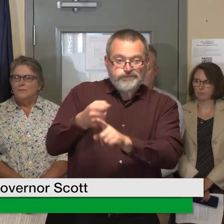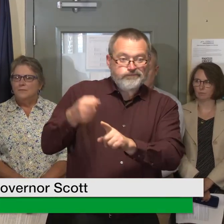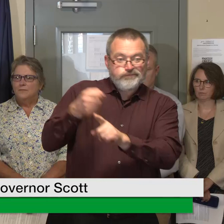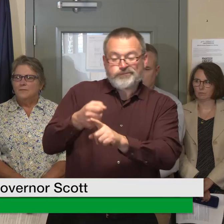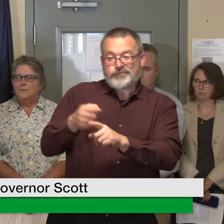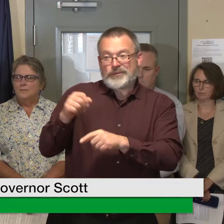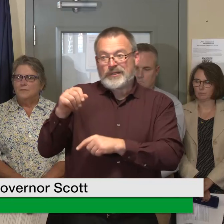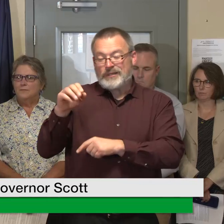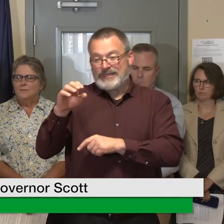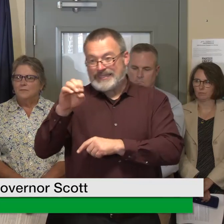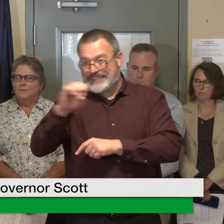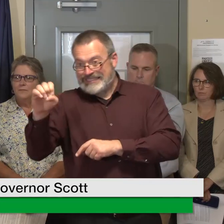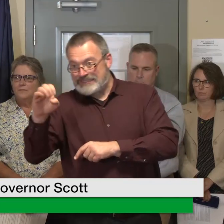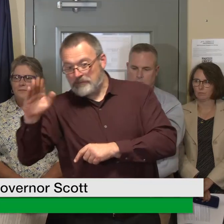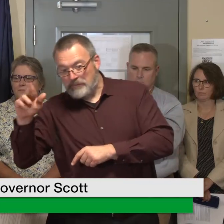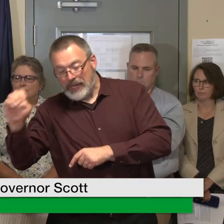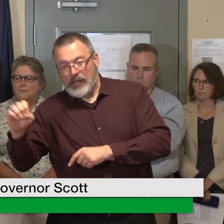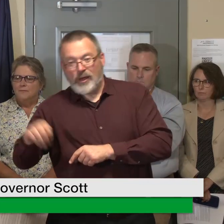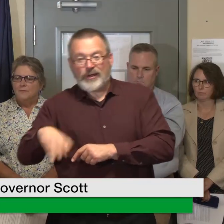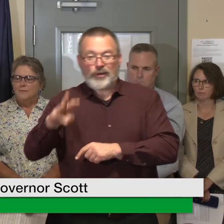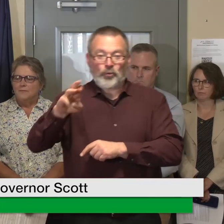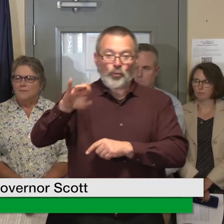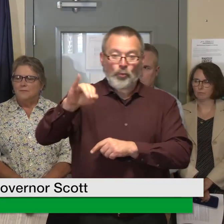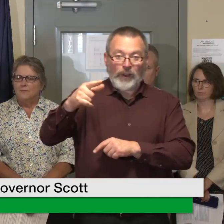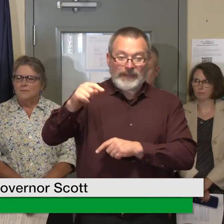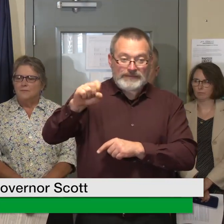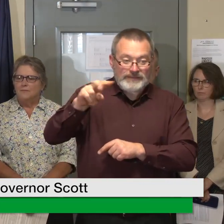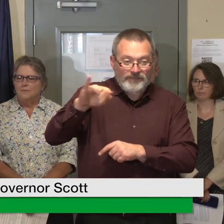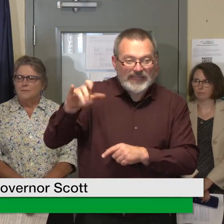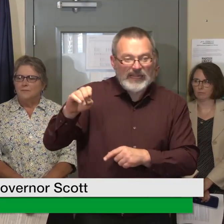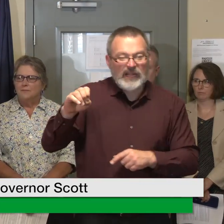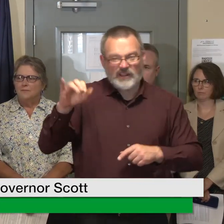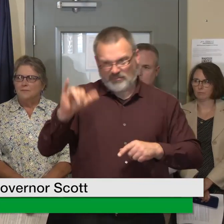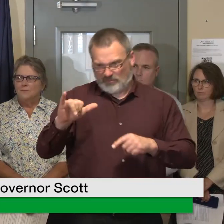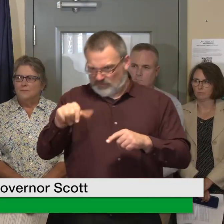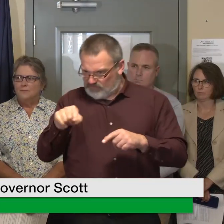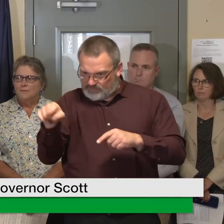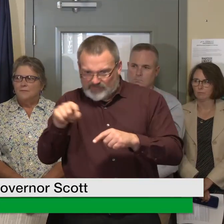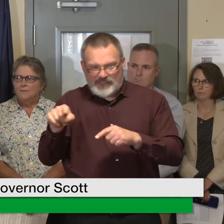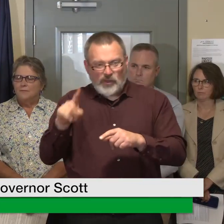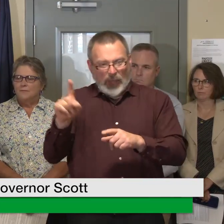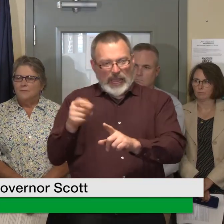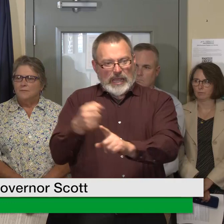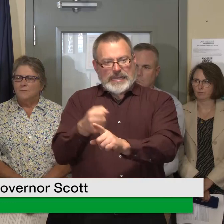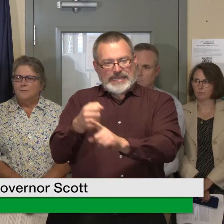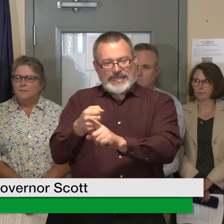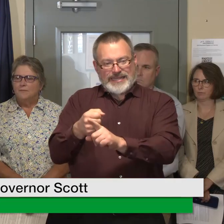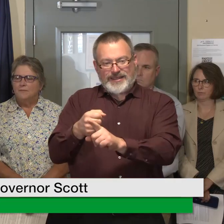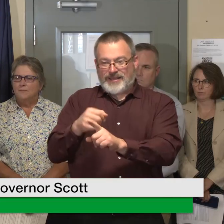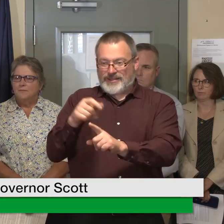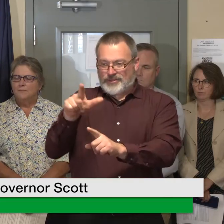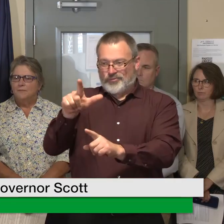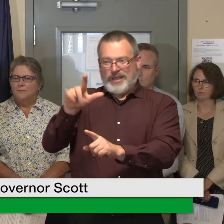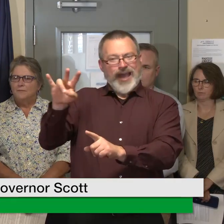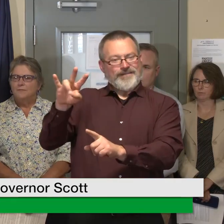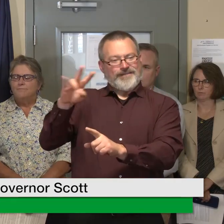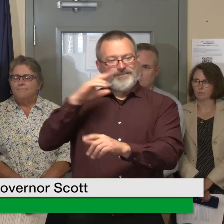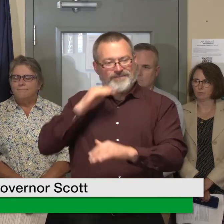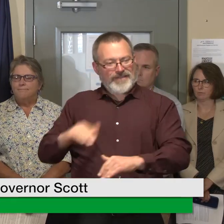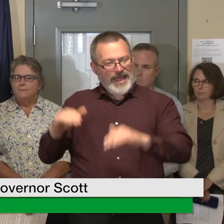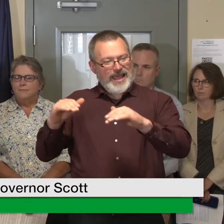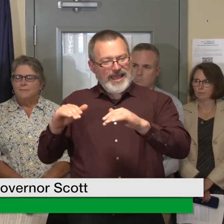Waterbury all find their origin story, is probably virtually impossible at this point.